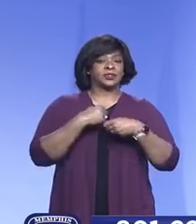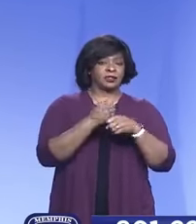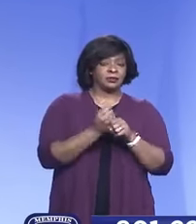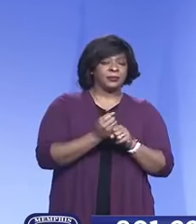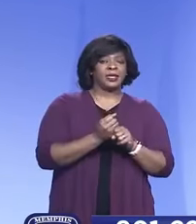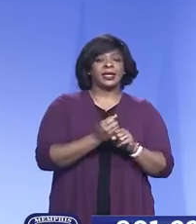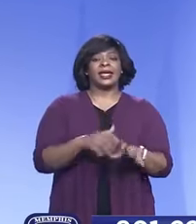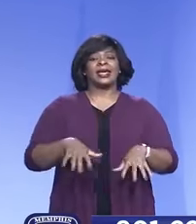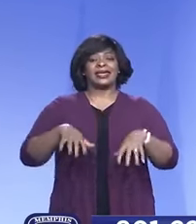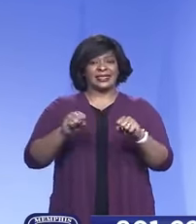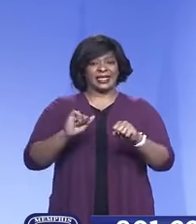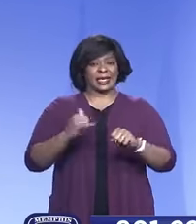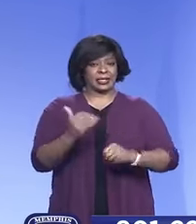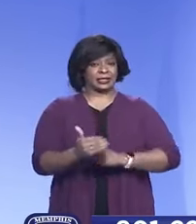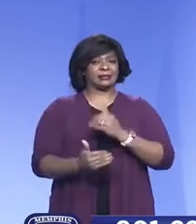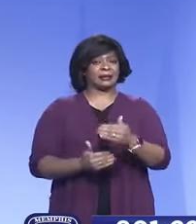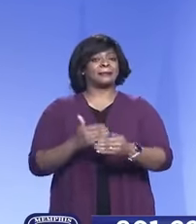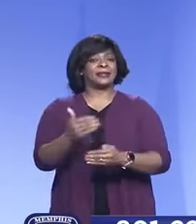take steps